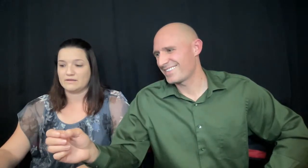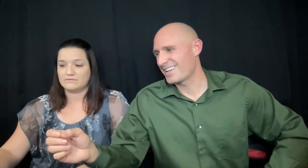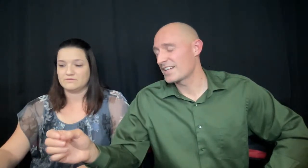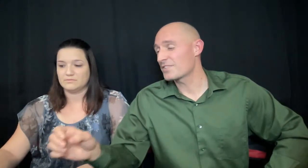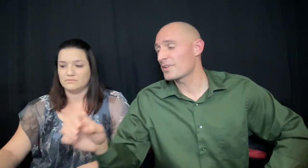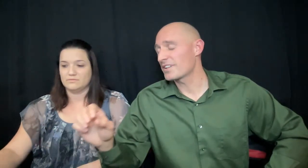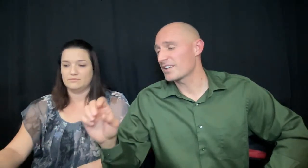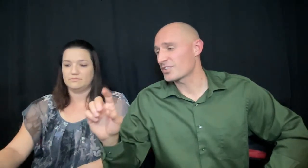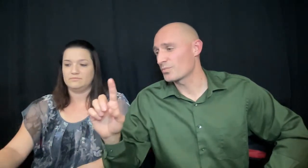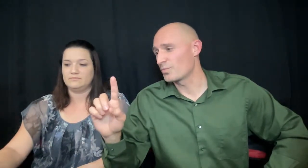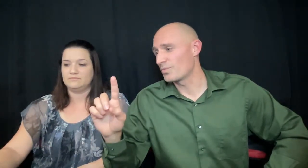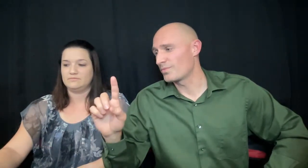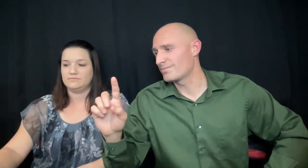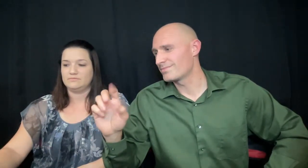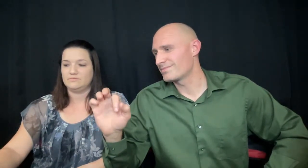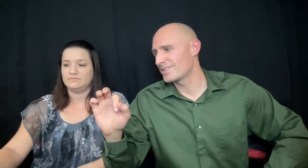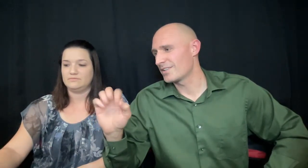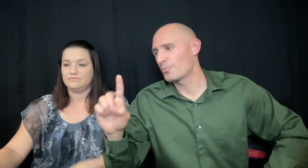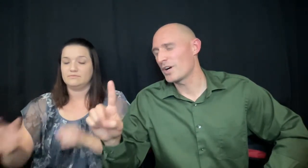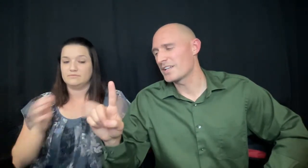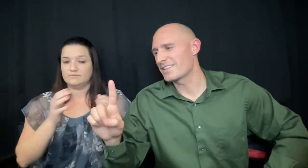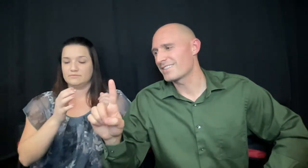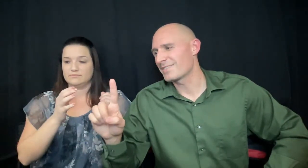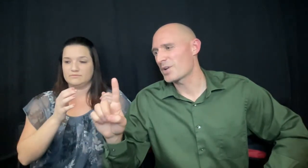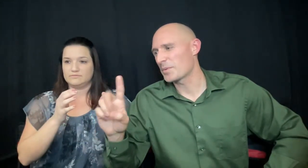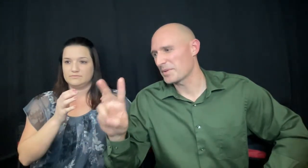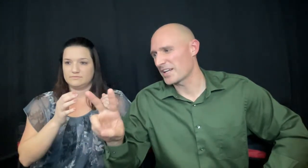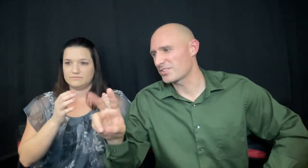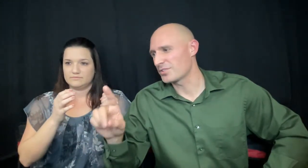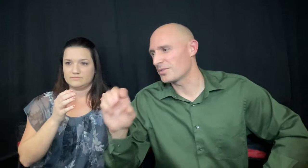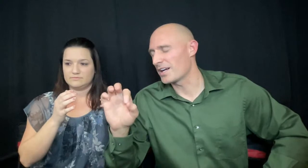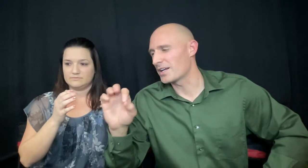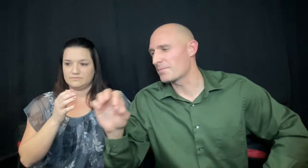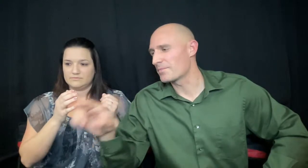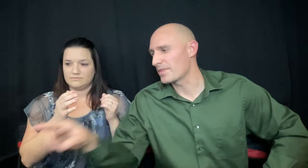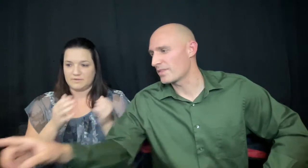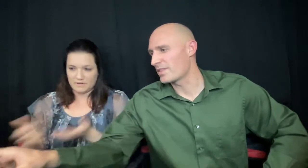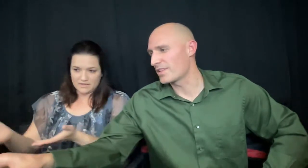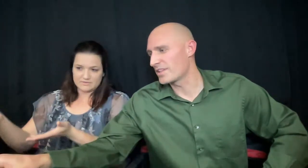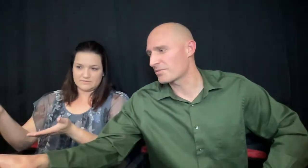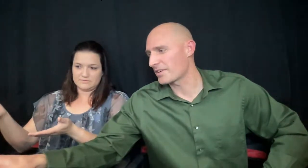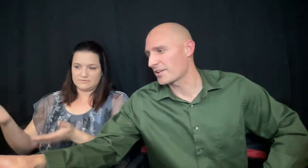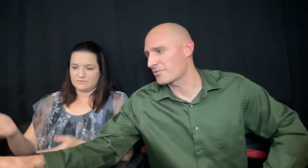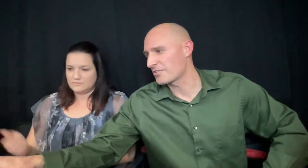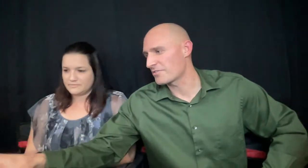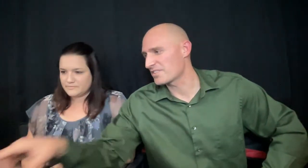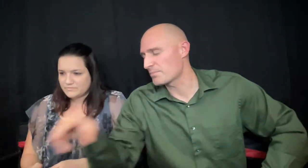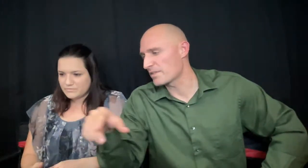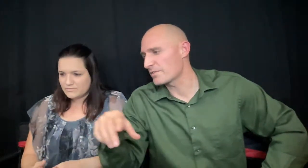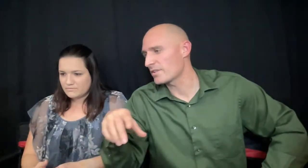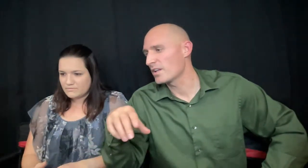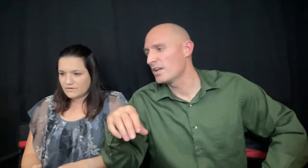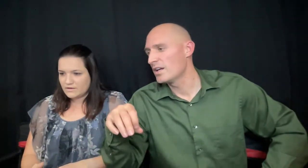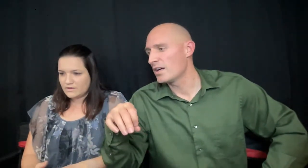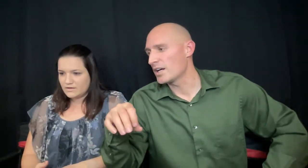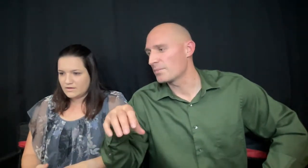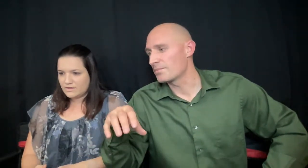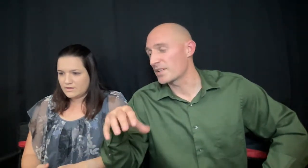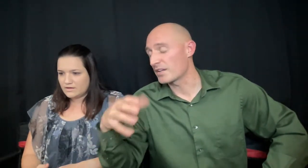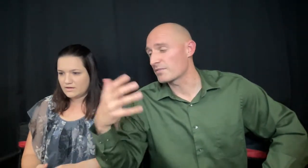I just wanted to touch on one, probably not two. This one right here, Kristen Benford. Because we